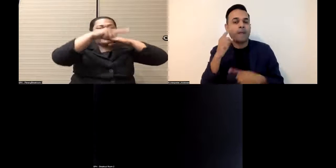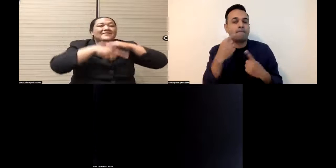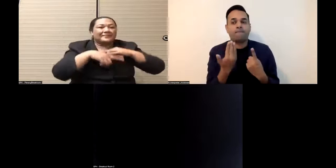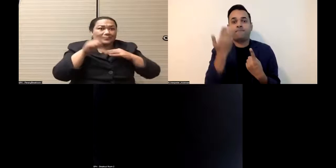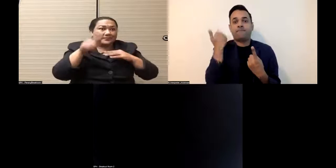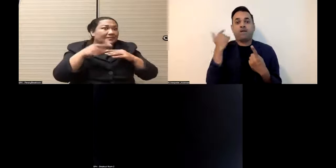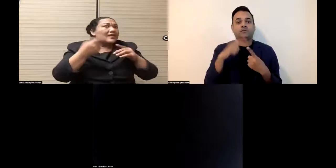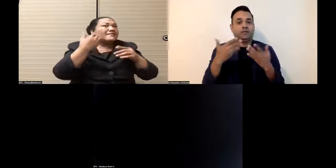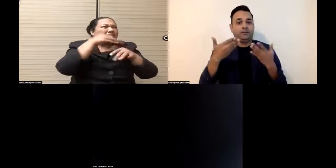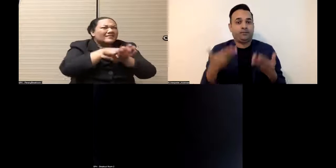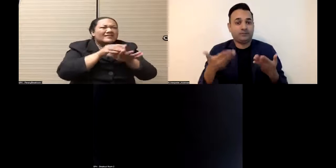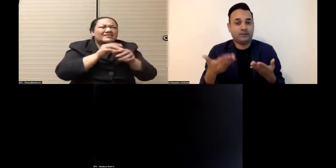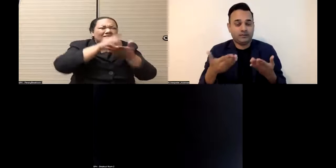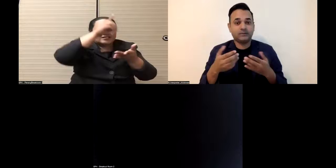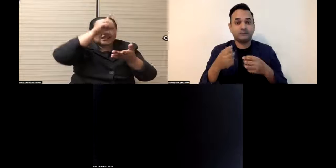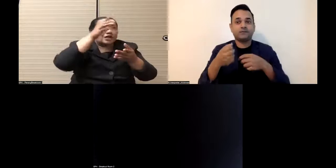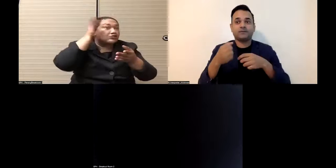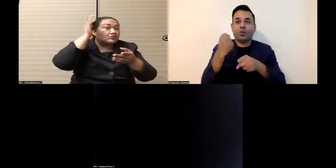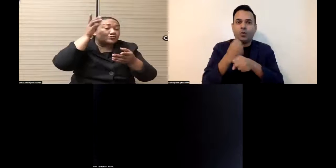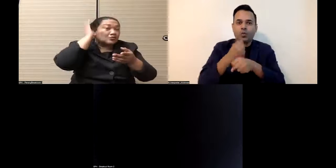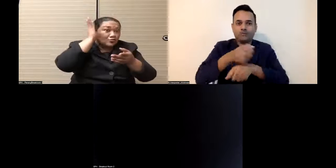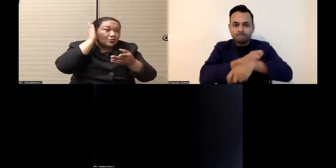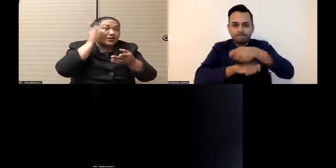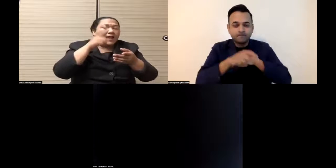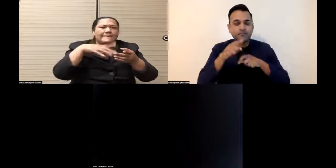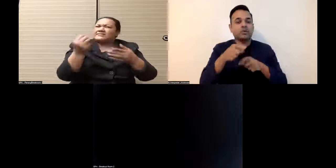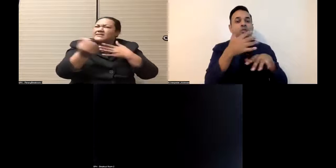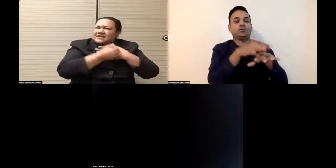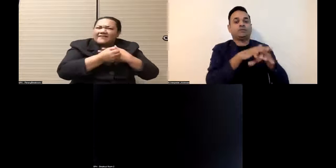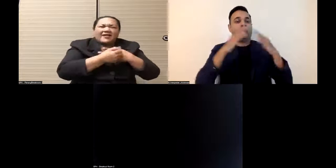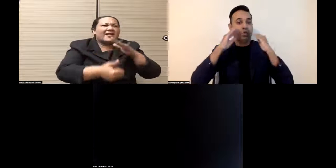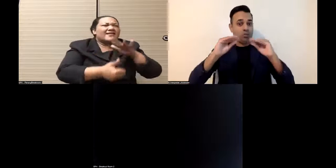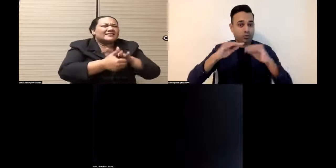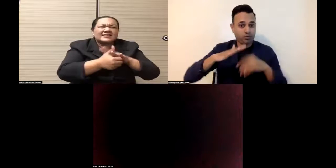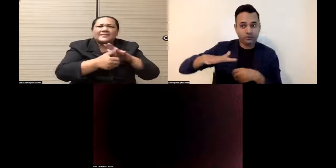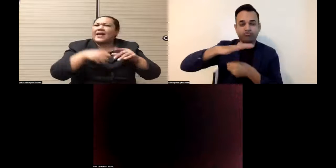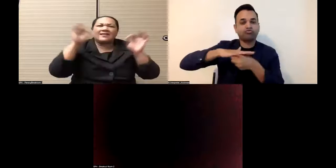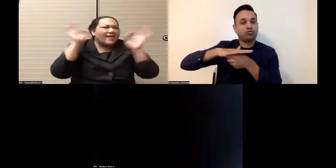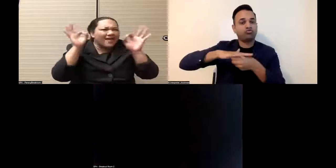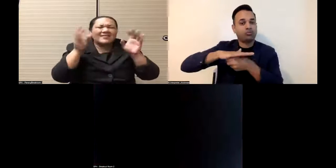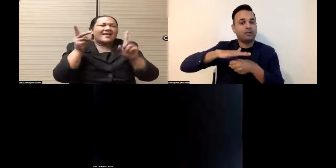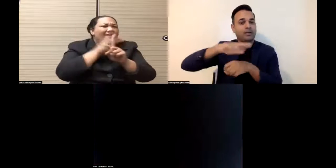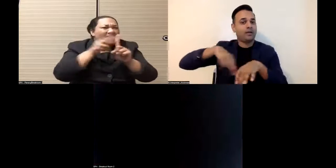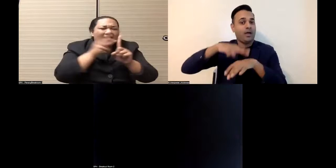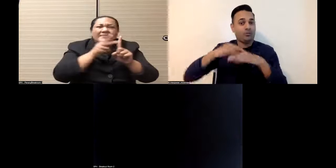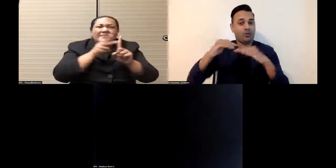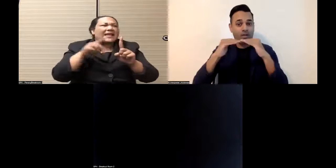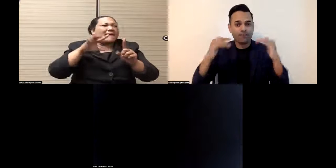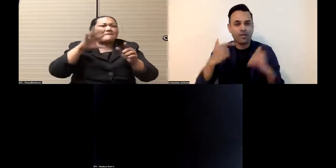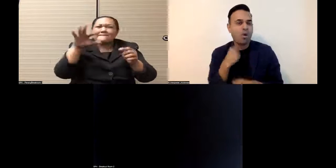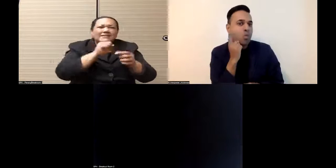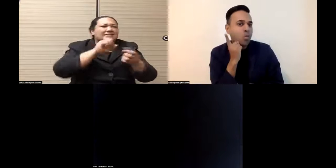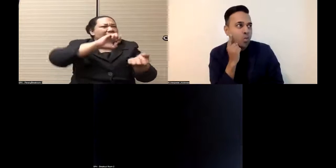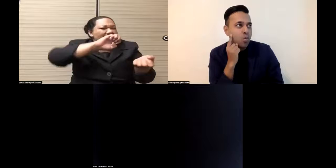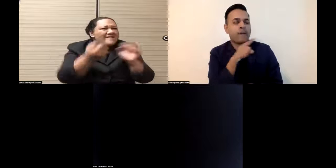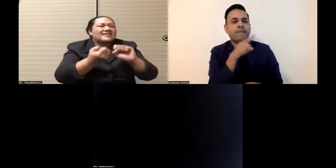safe, non-violent, and effective learning environments for all, regardless of gender, disability, ethnicity,